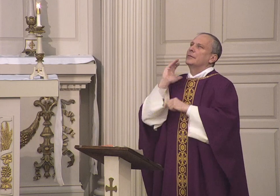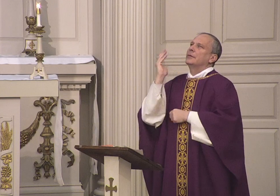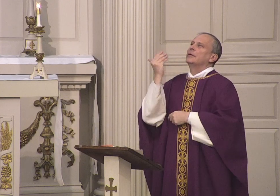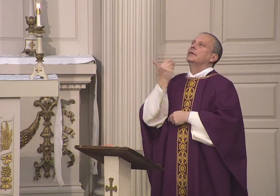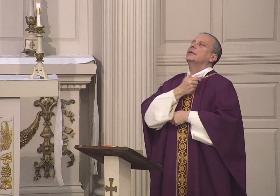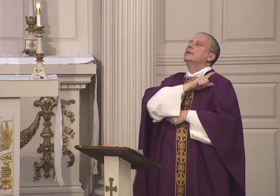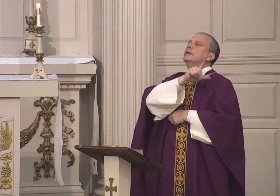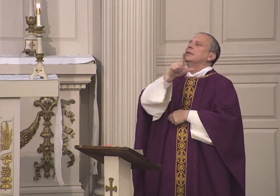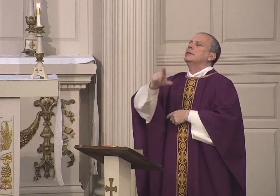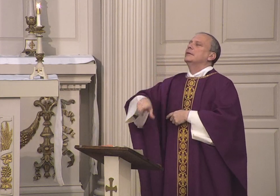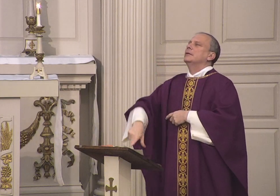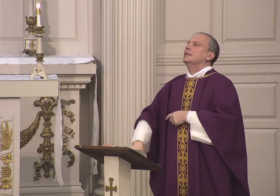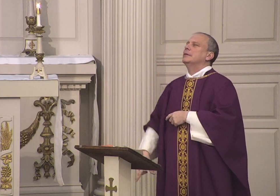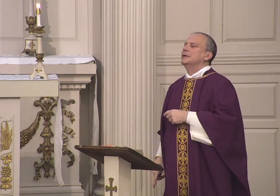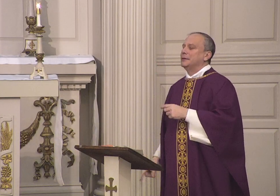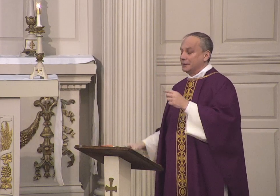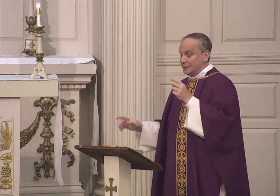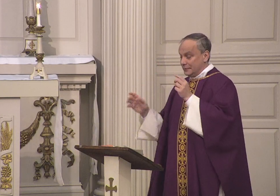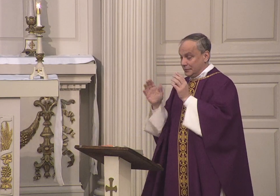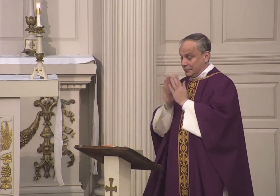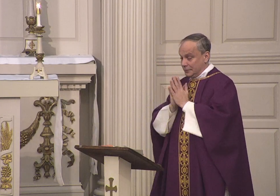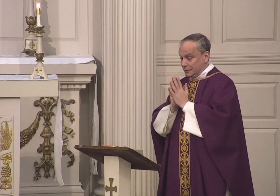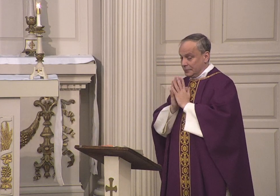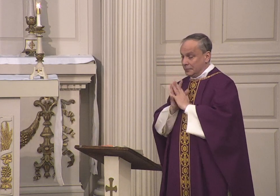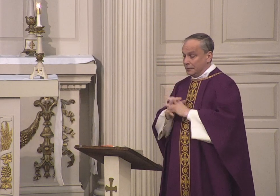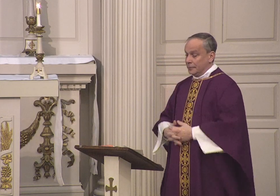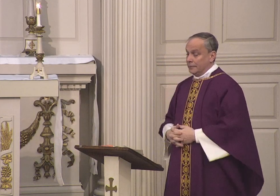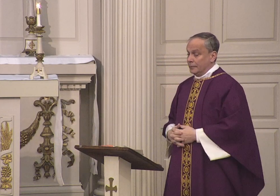Through Christ our Lord.